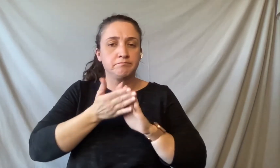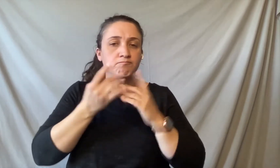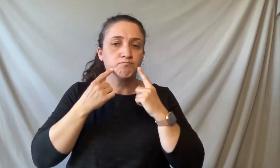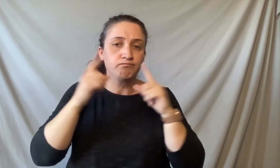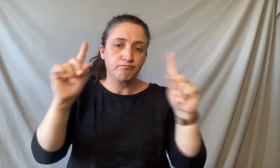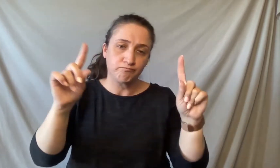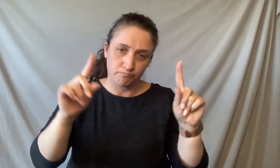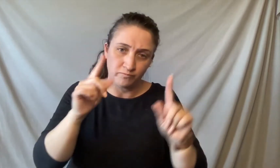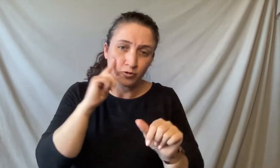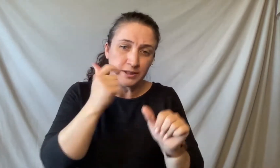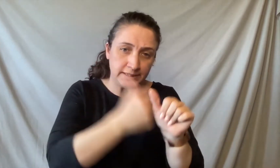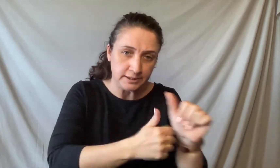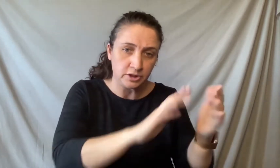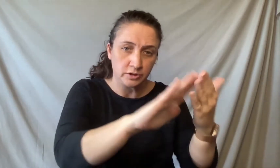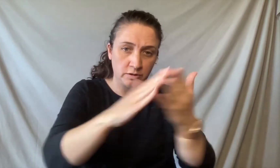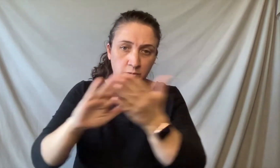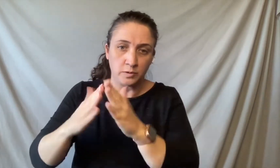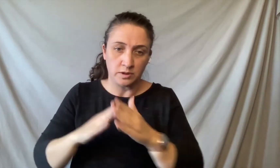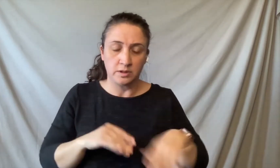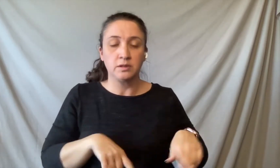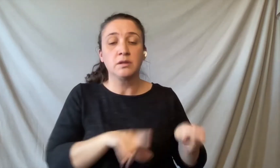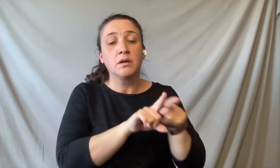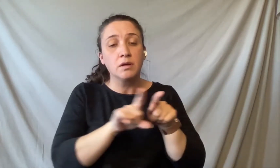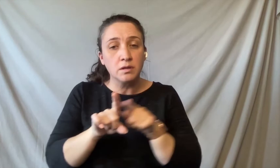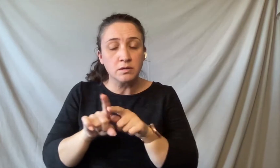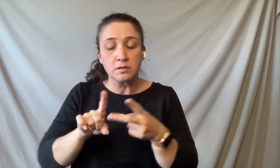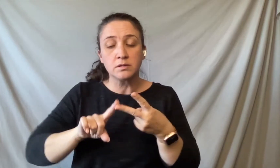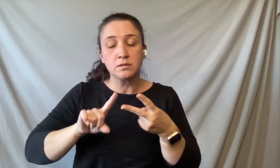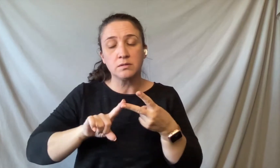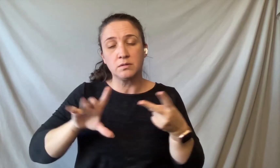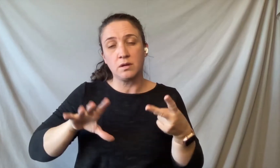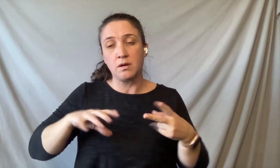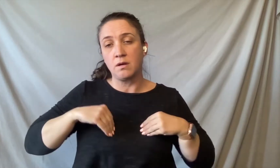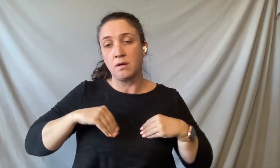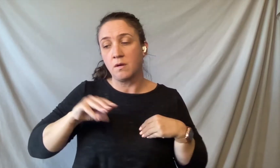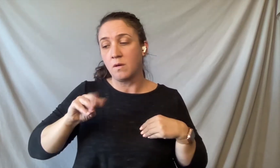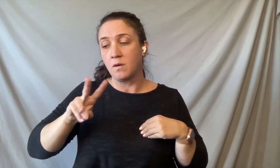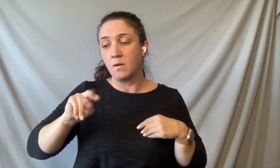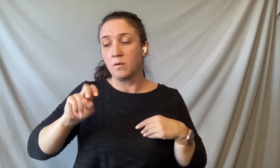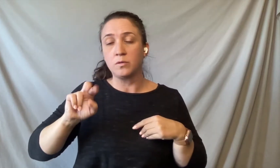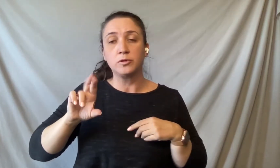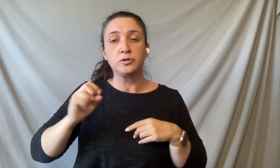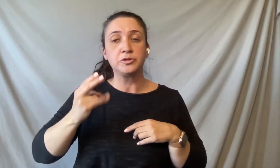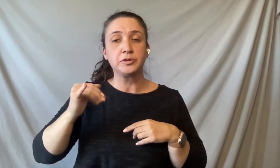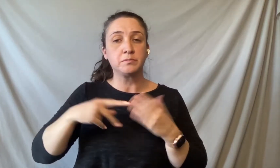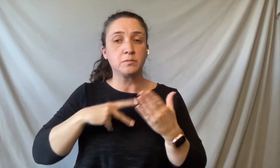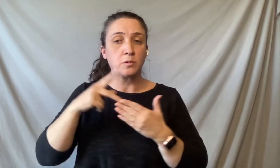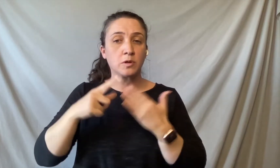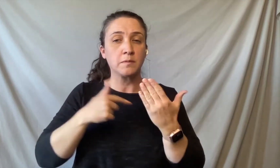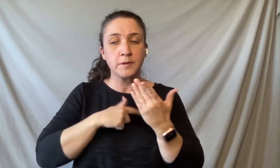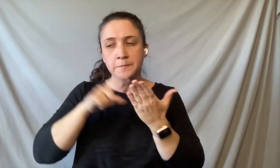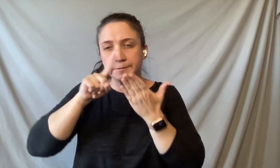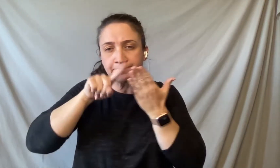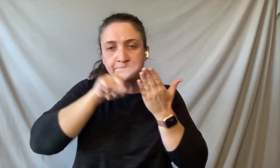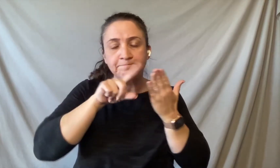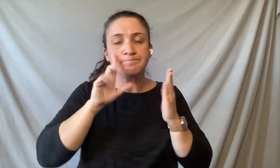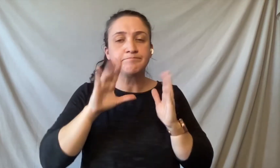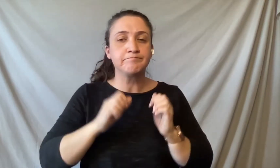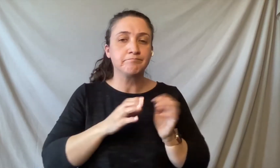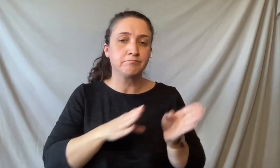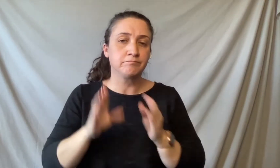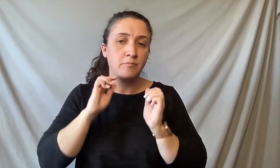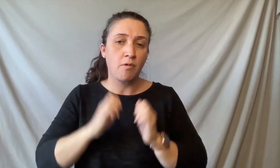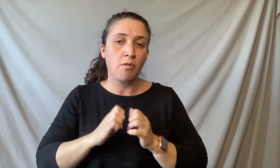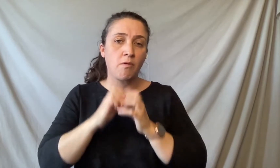is the ownership program, which we're exploring in launching on a